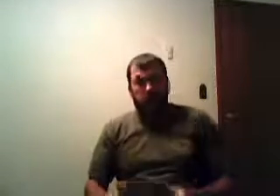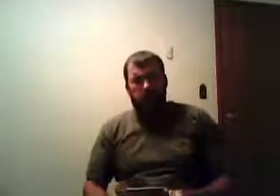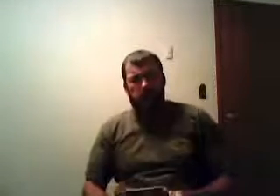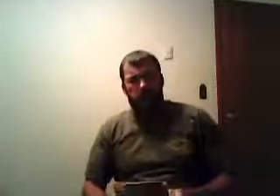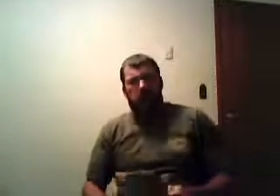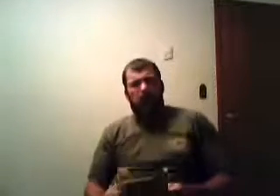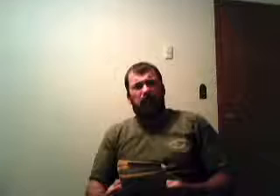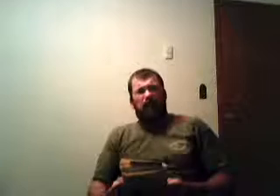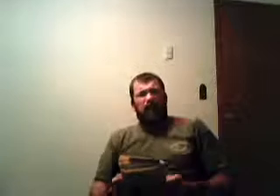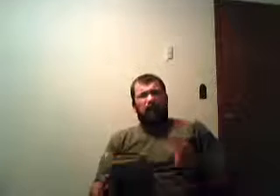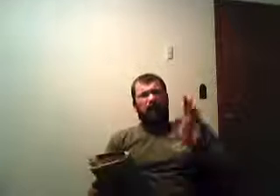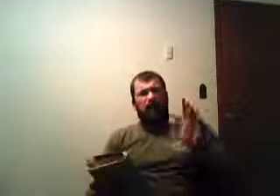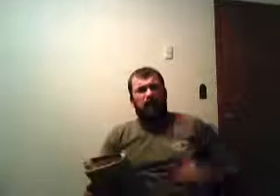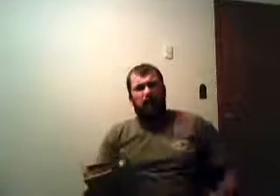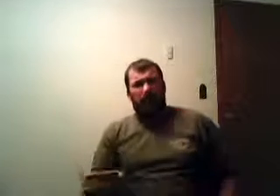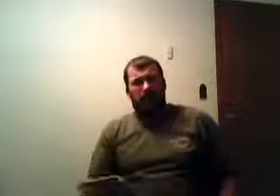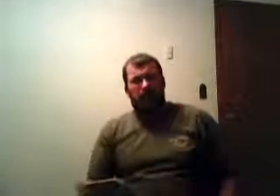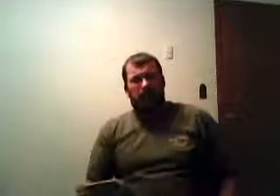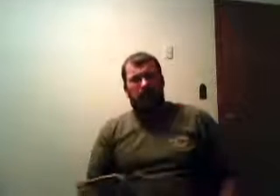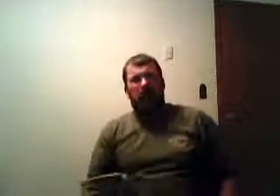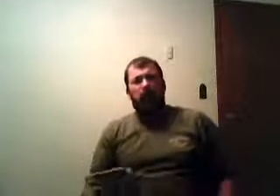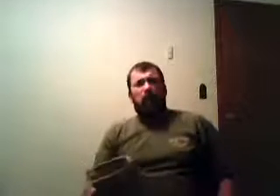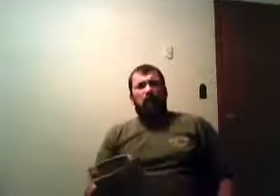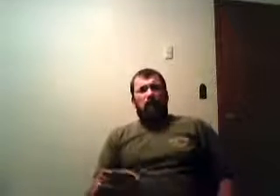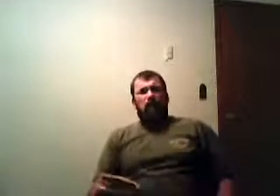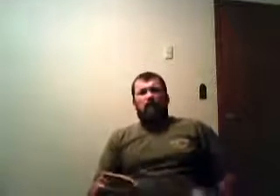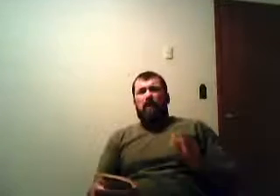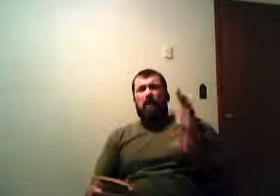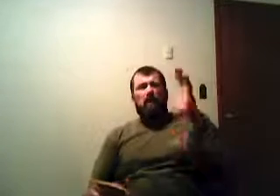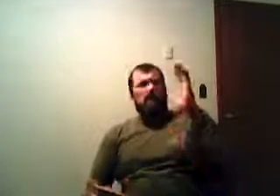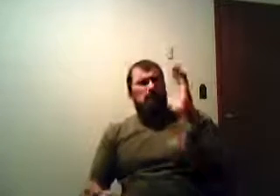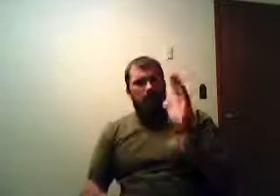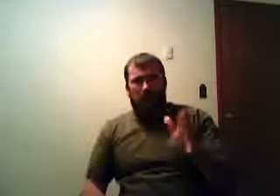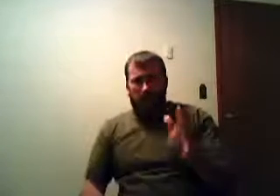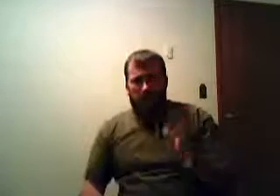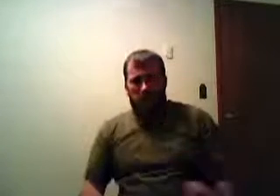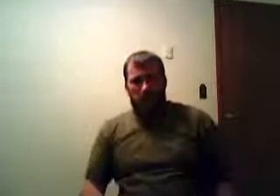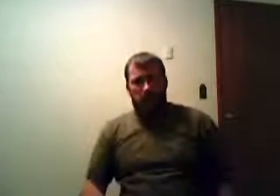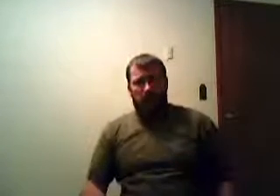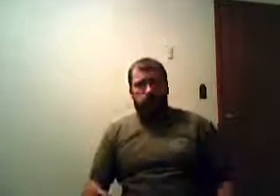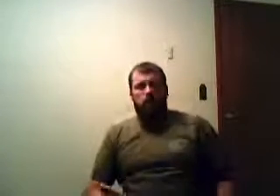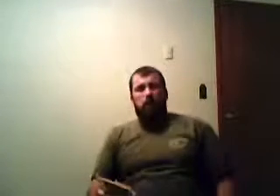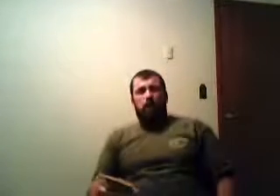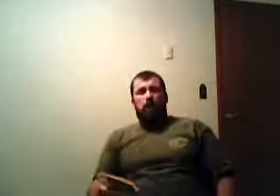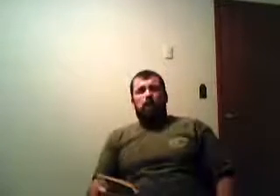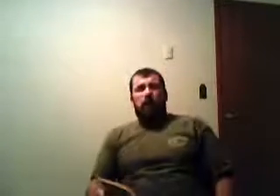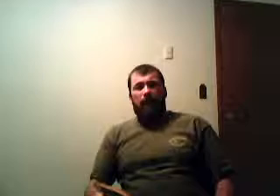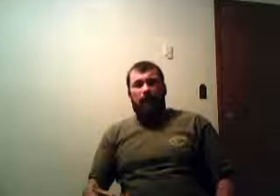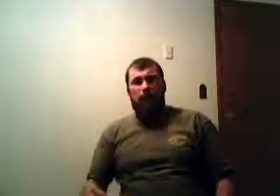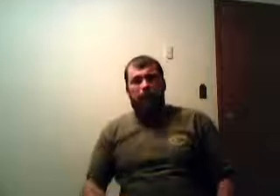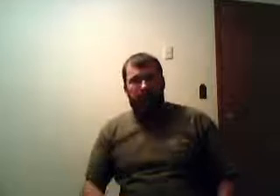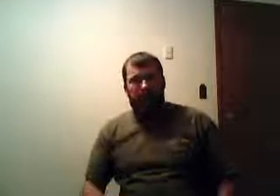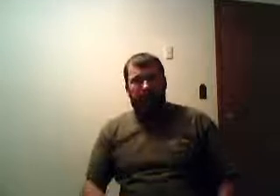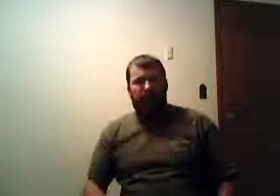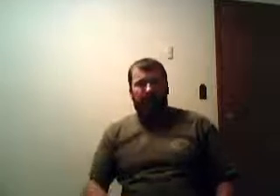March 23rd, 1775. He goes on to continue to say this. Now, Patrick, this dude was a man. You understand me? He was a man that wasn't afraid to die